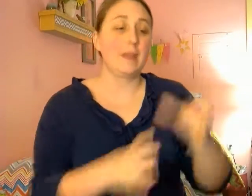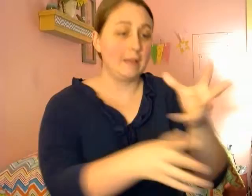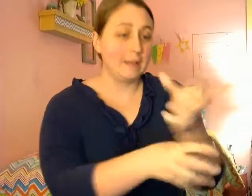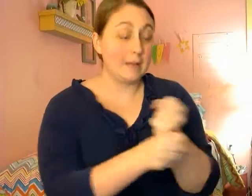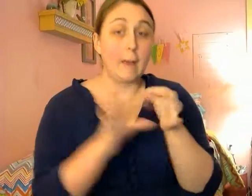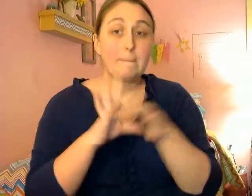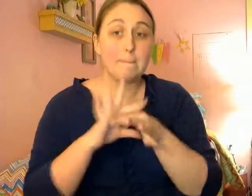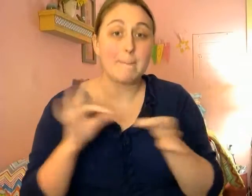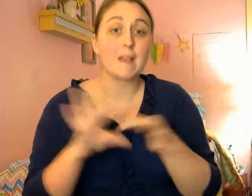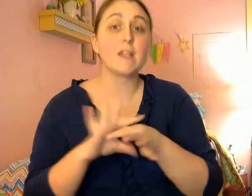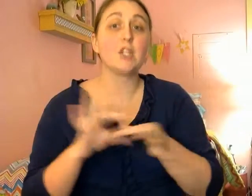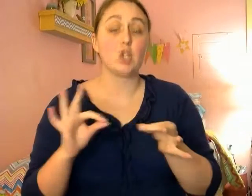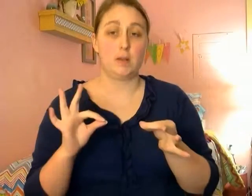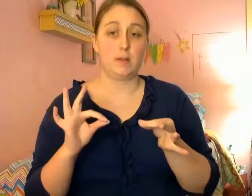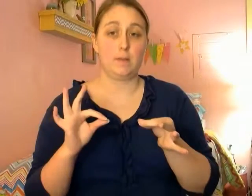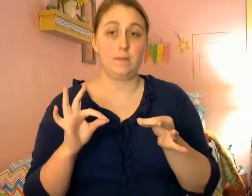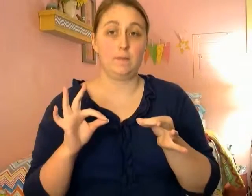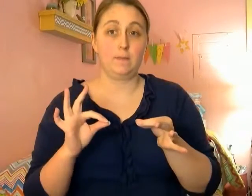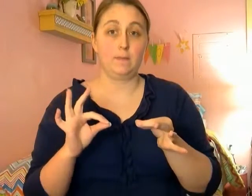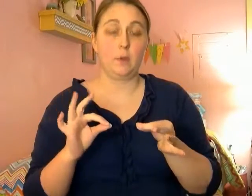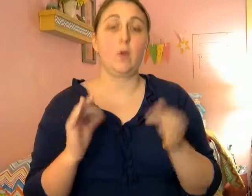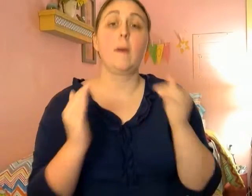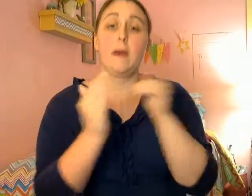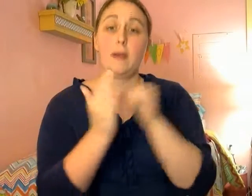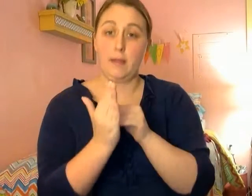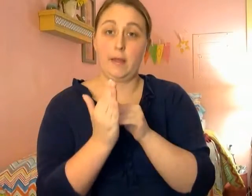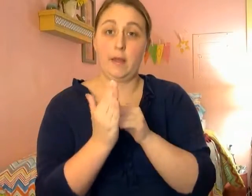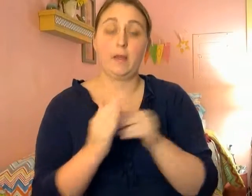messages. Okay, one more time. Take messages.